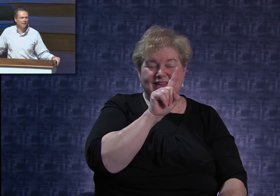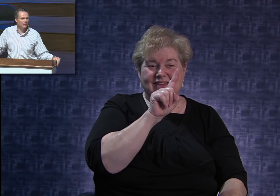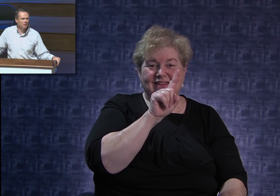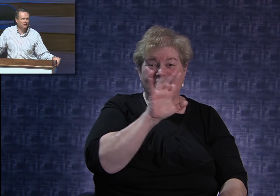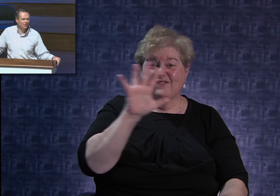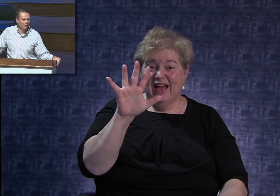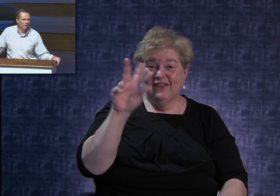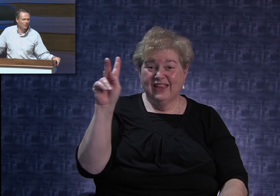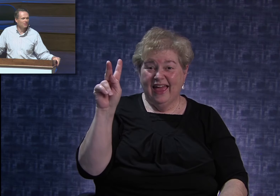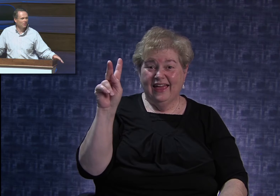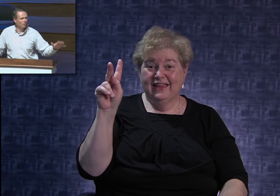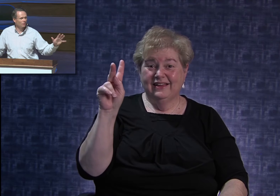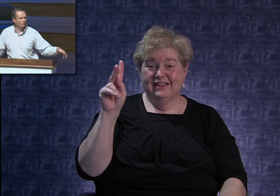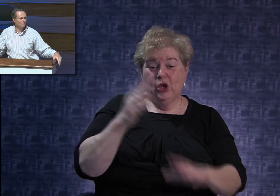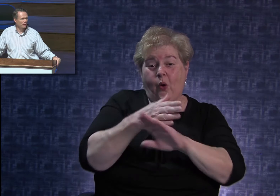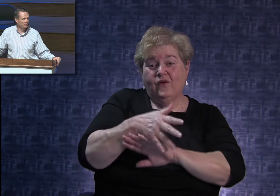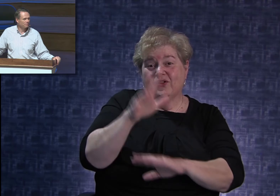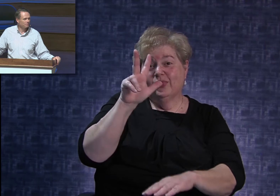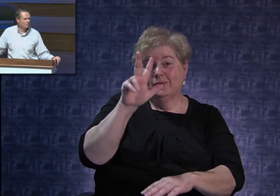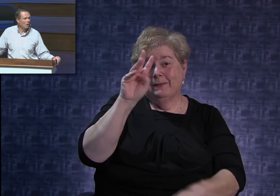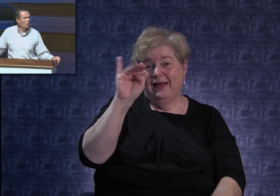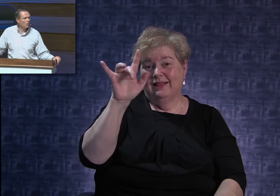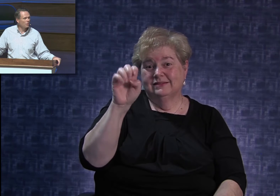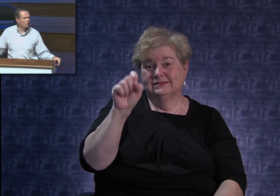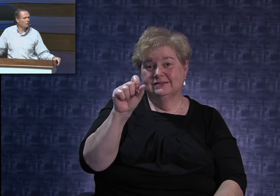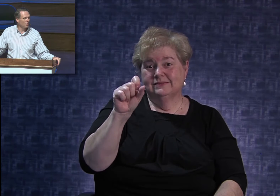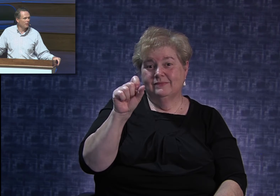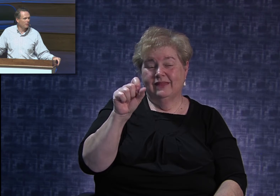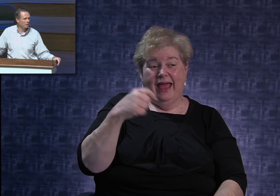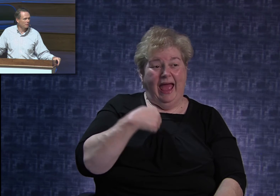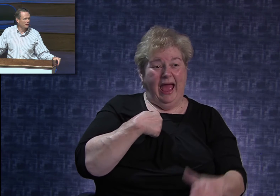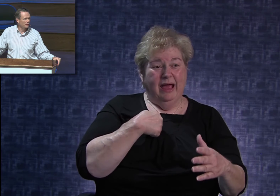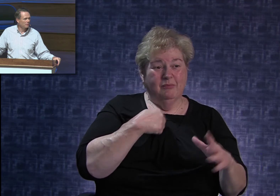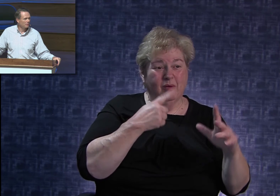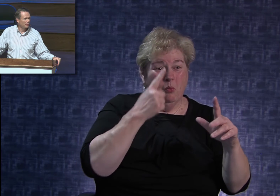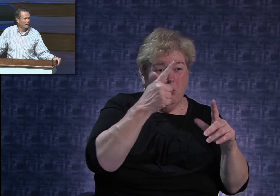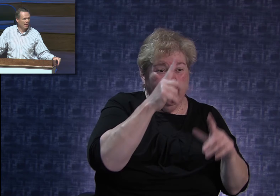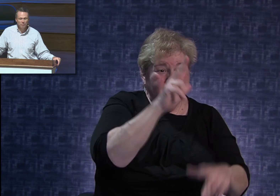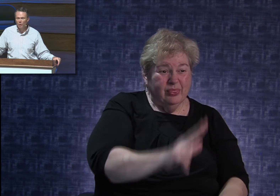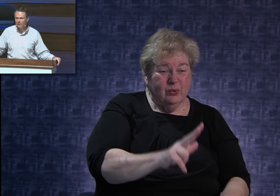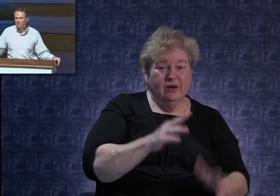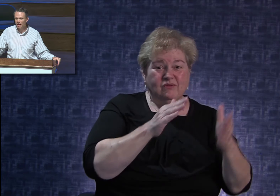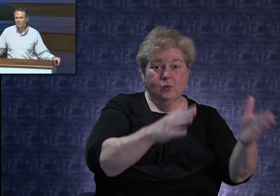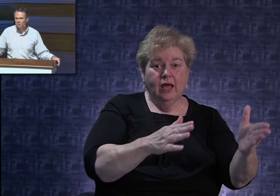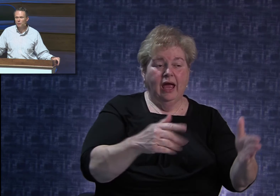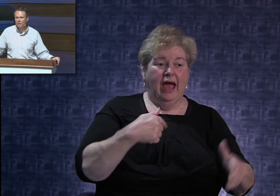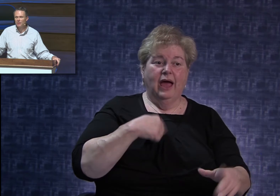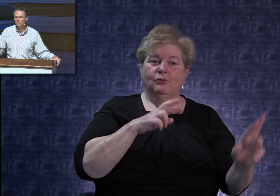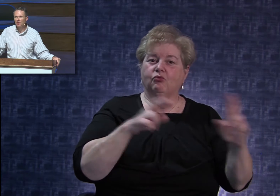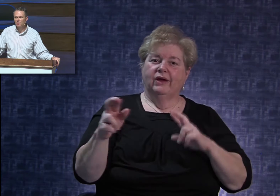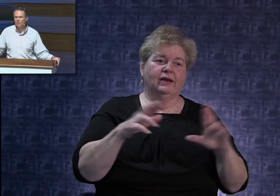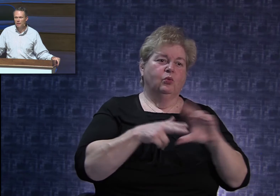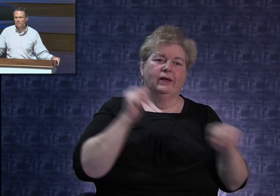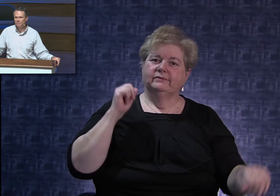5K, in case you're not aware, is a little over 3 miles. One third of the way there. At that point, I was pretty